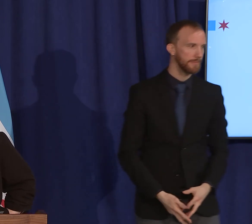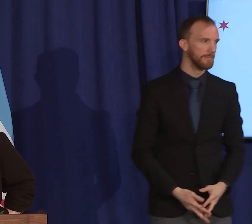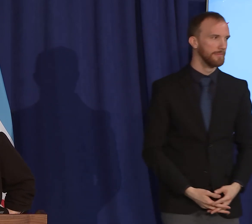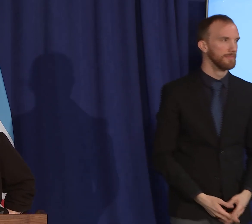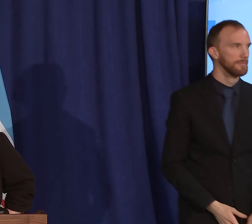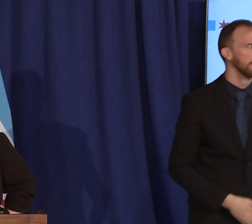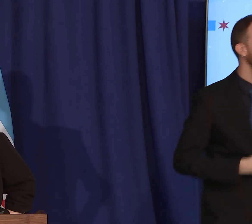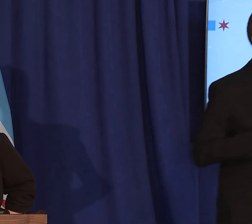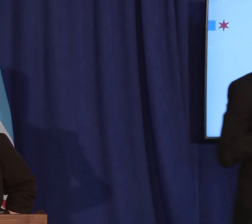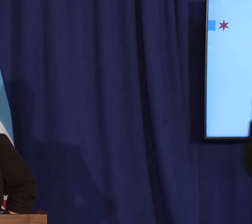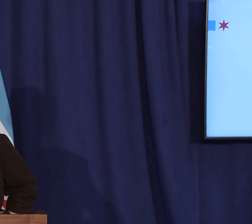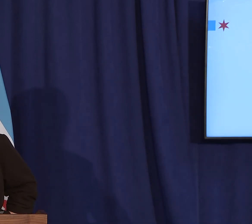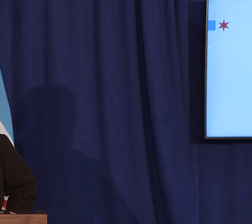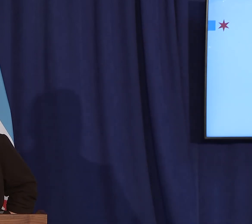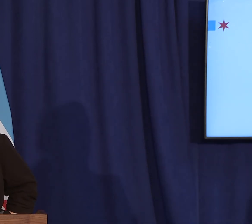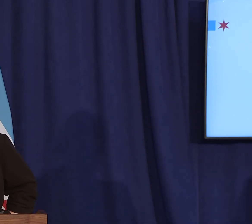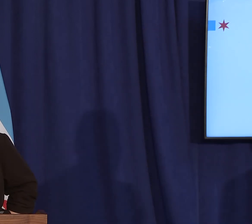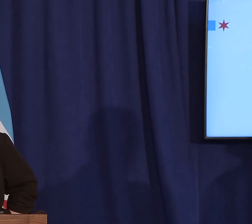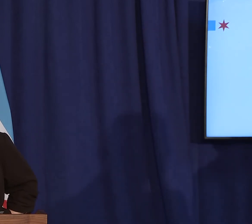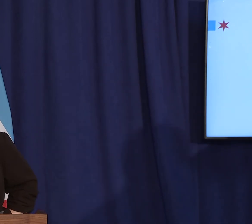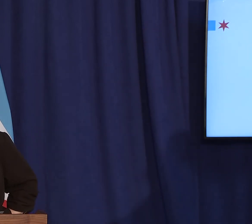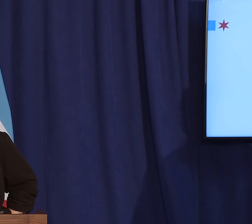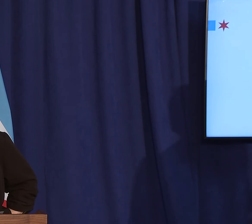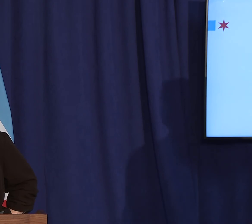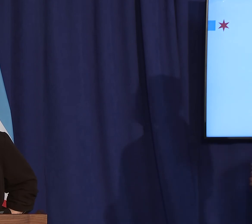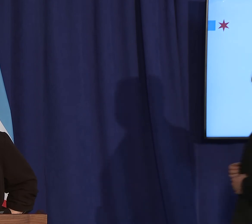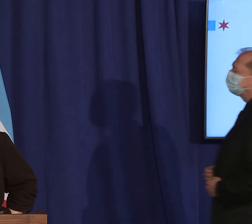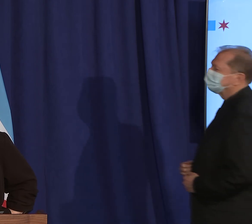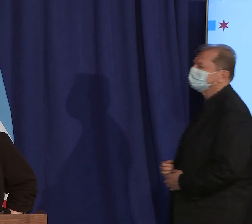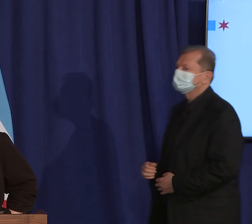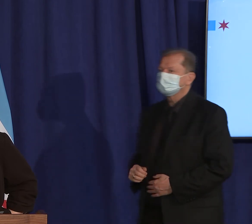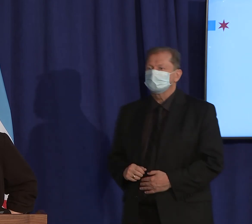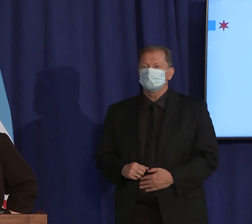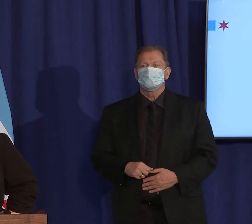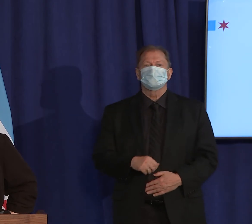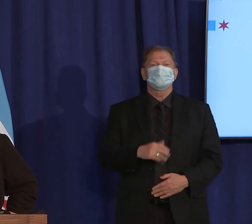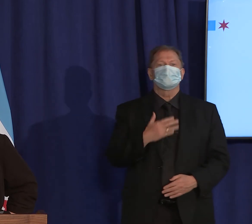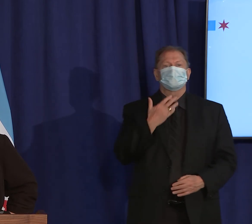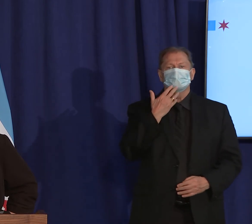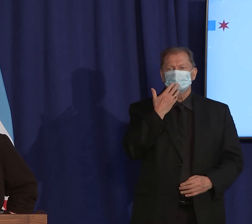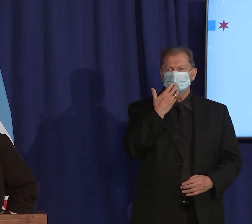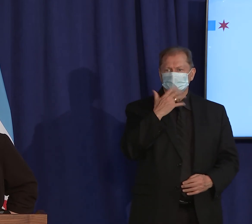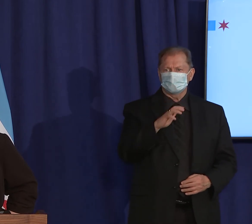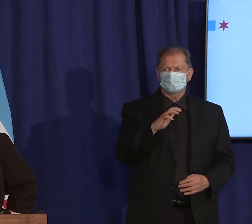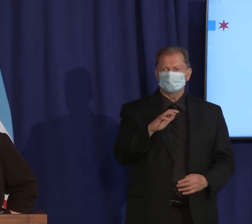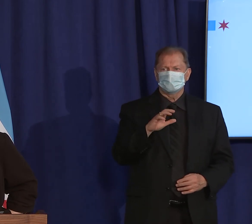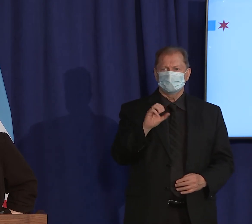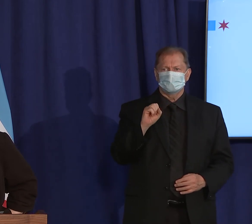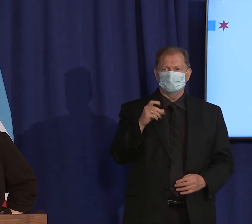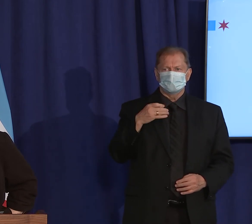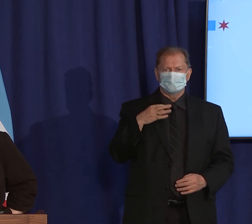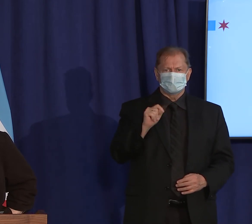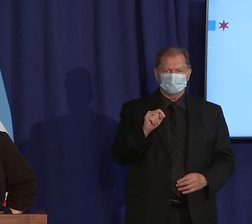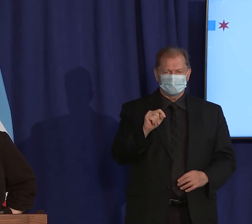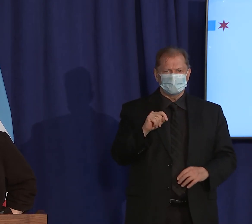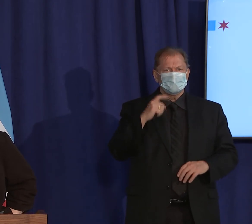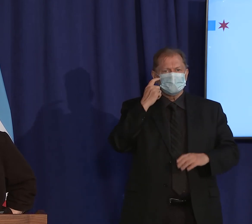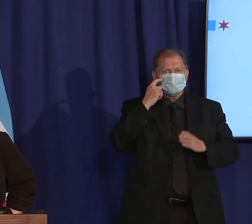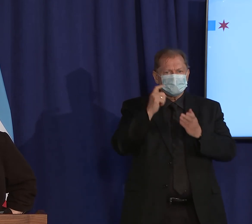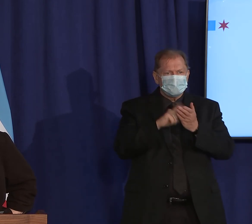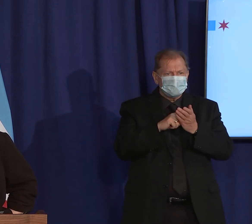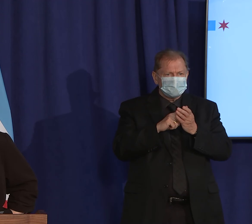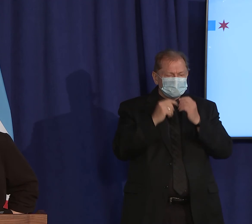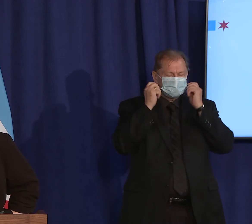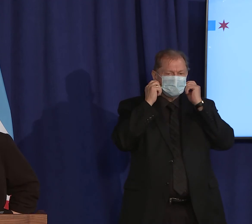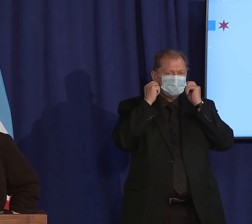the screen. Yeah. As far as my publication is concerned, there's a relative lack on the Mid-South side. Do you, the CDPH, have any idea why we're not